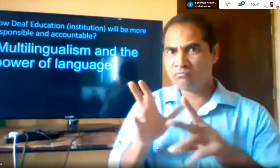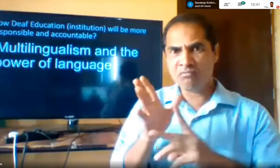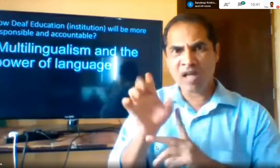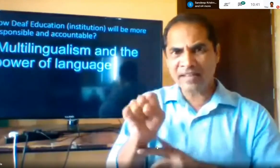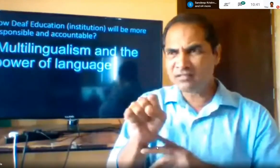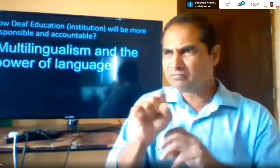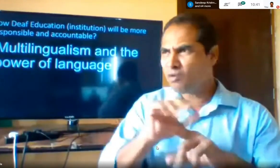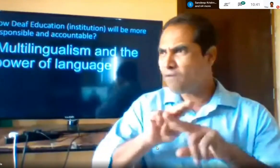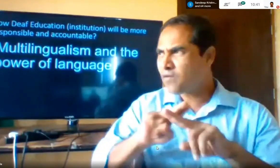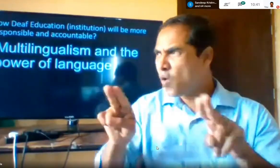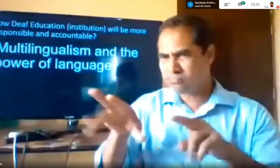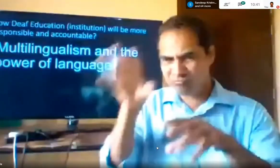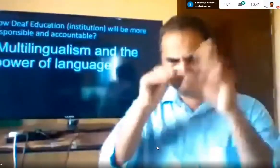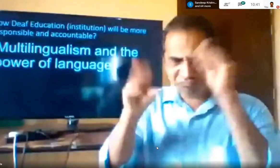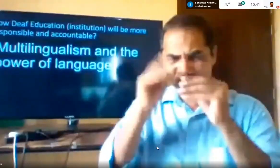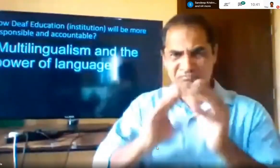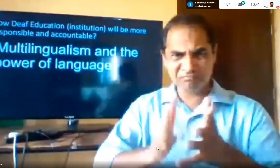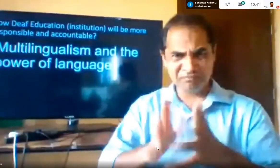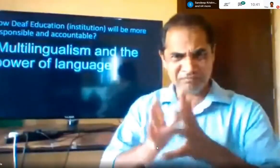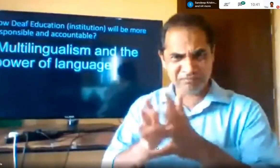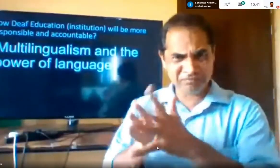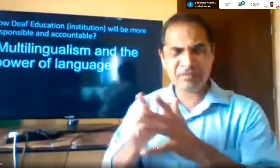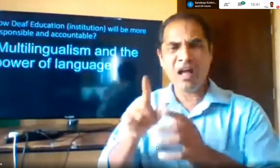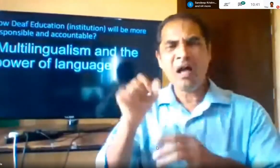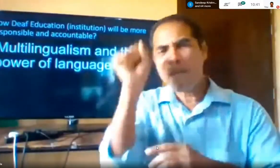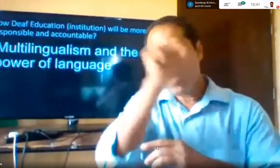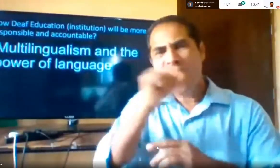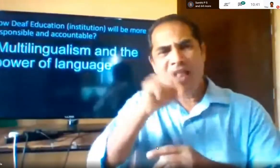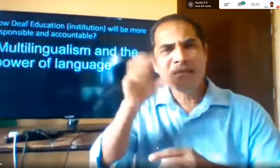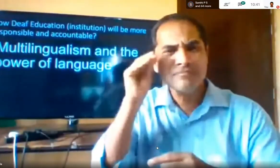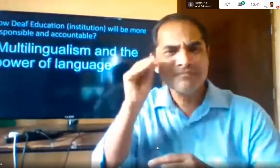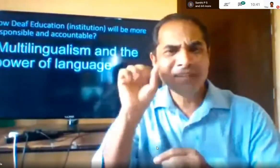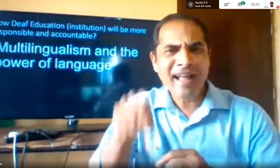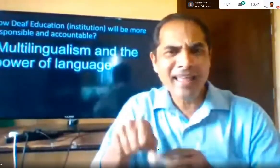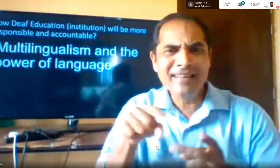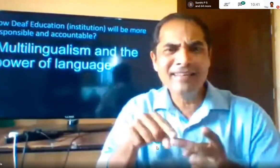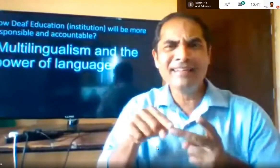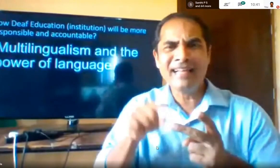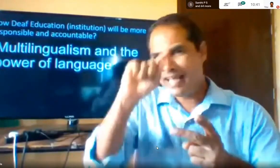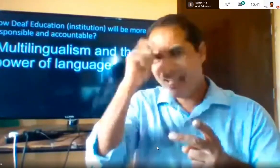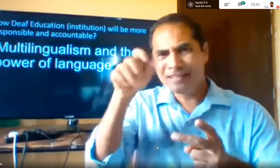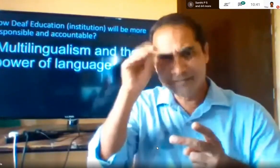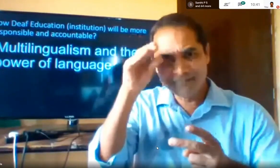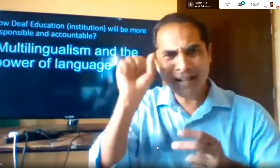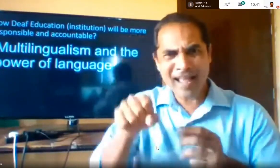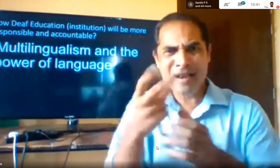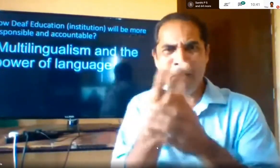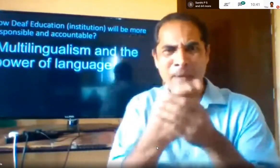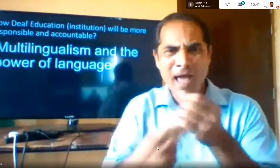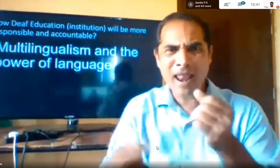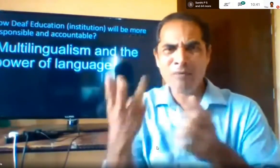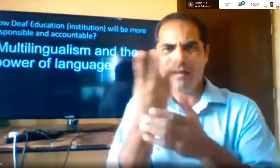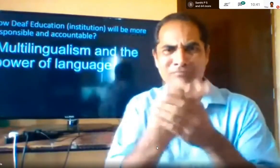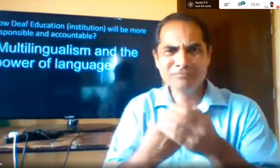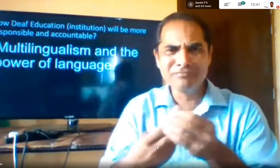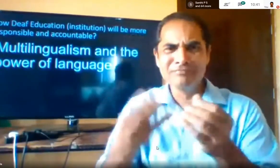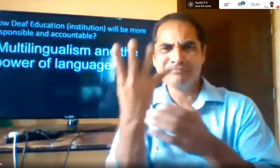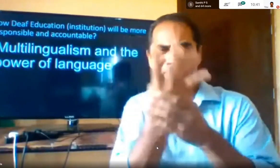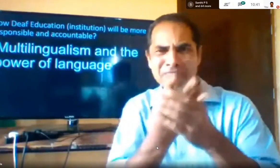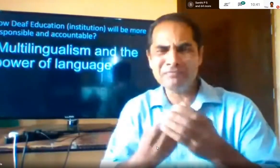Once the students start signing clearly, then automatically they can learn every language. They can learn English. They can